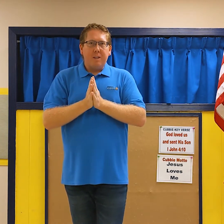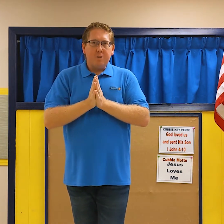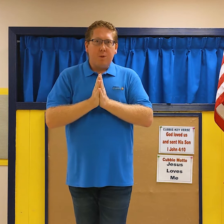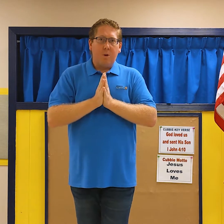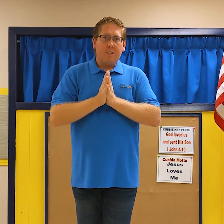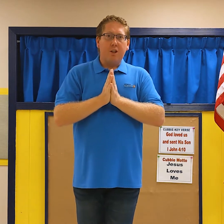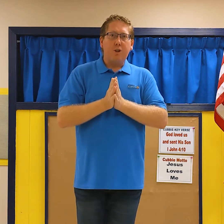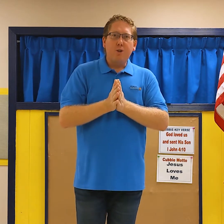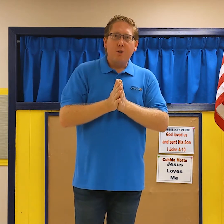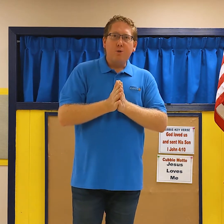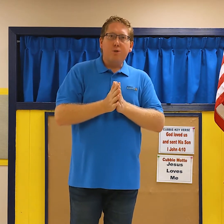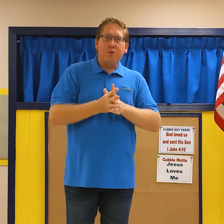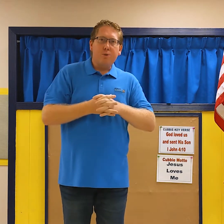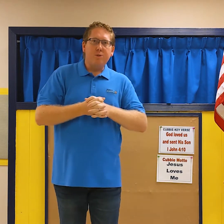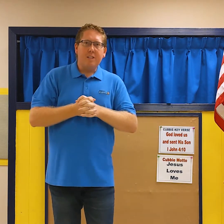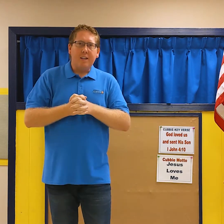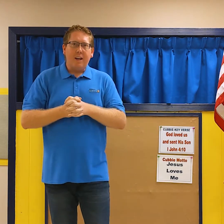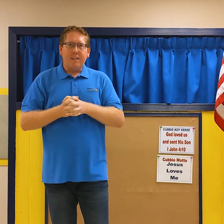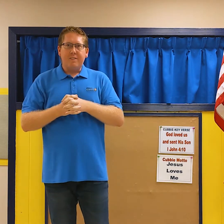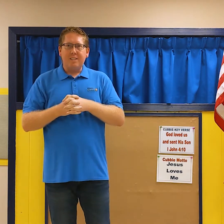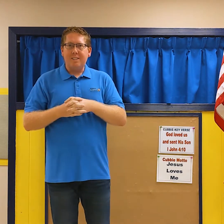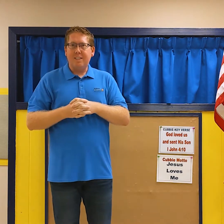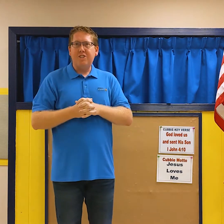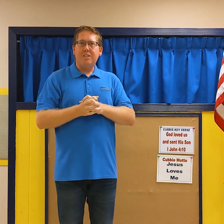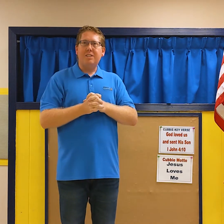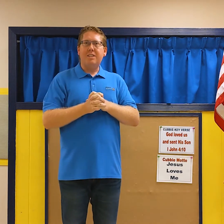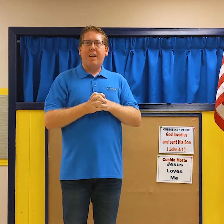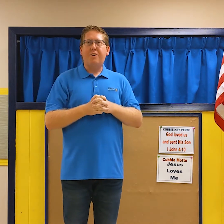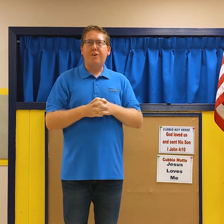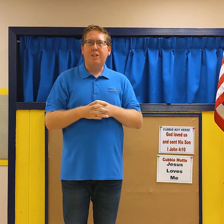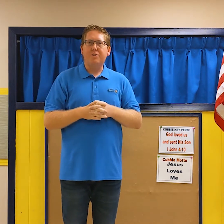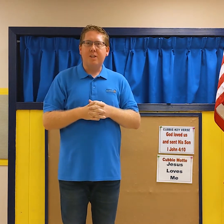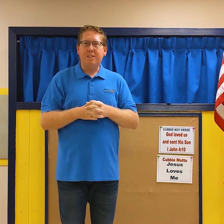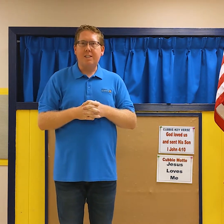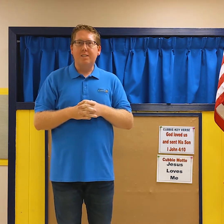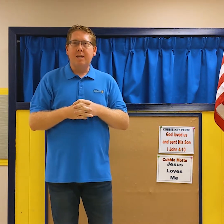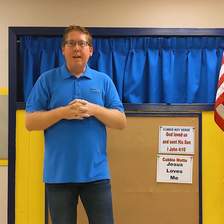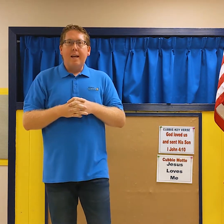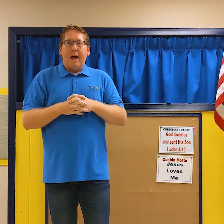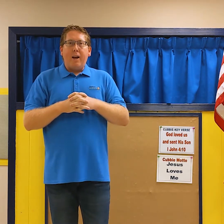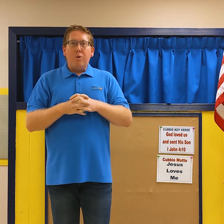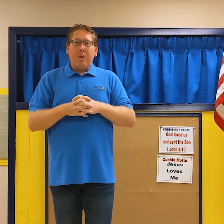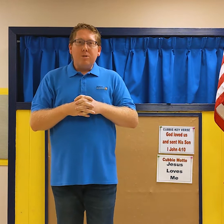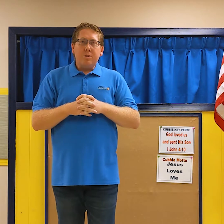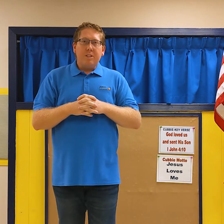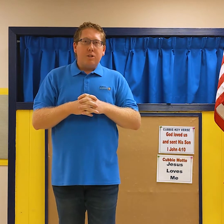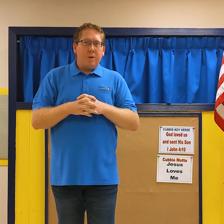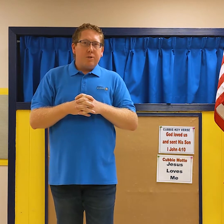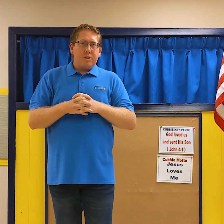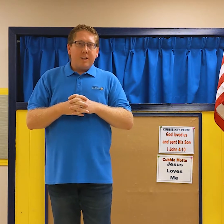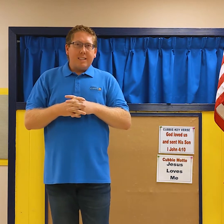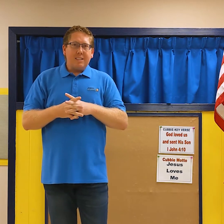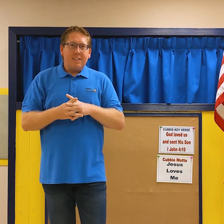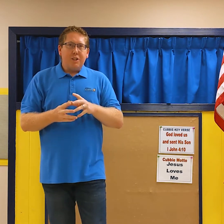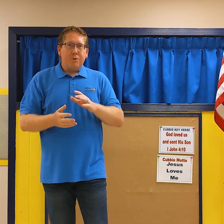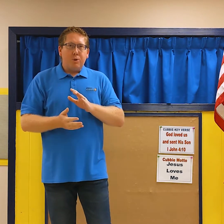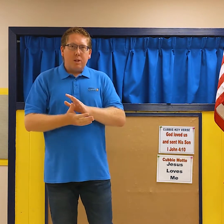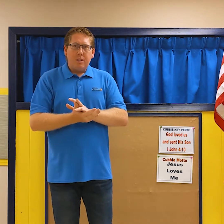because we want to learn those truths, that God loved us and sent Jesus to die on the cross for our sins. I hope also that you're going through your lessons in your book.